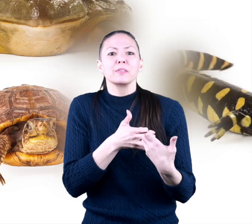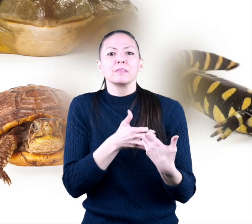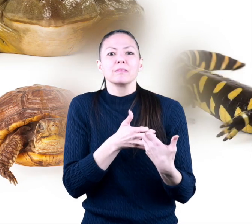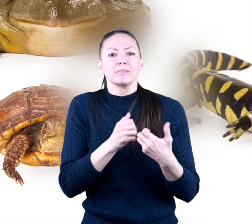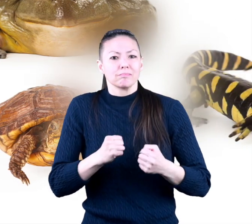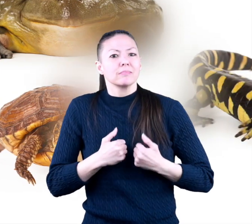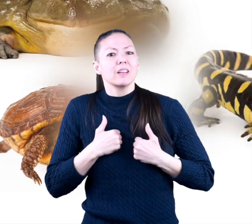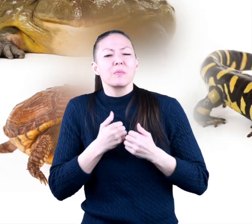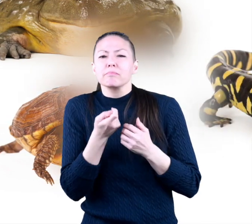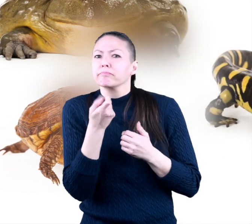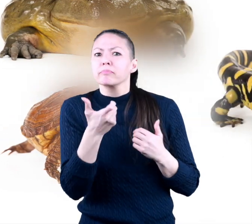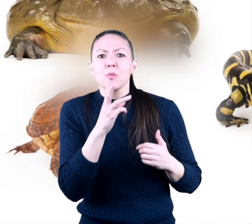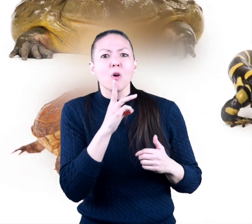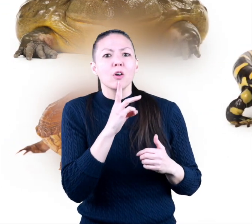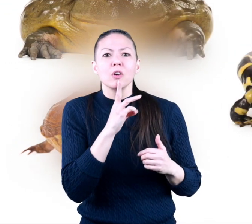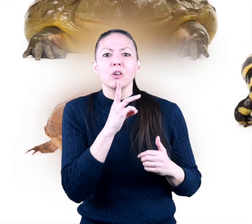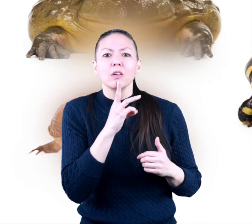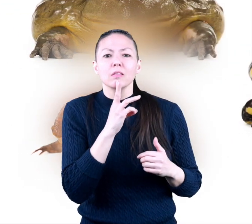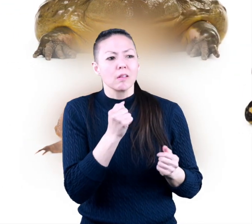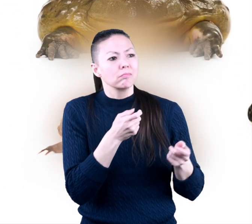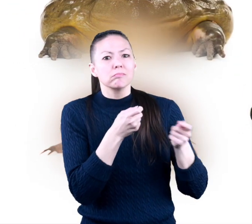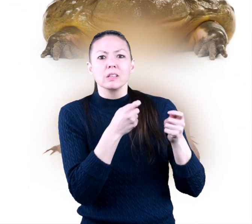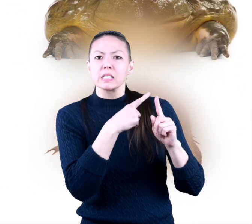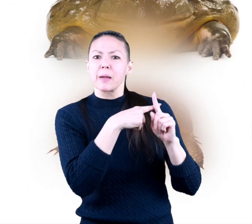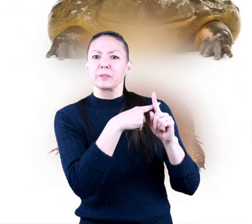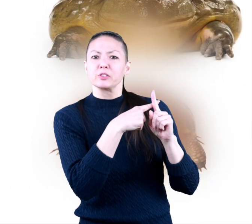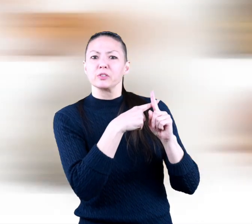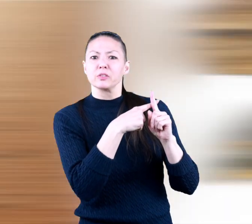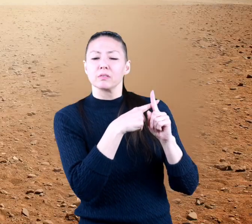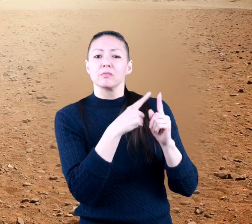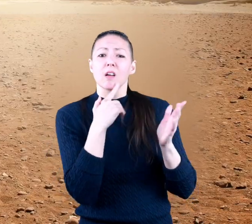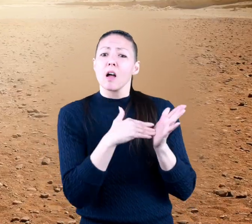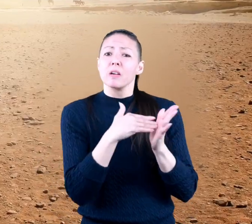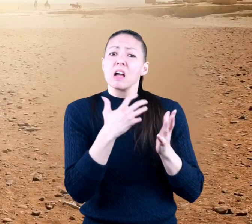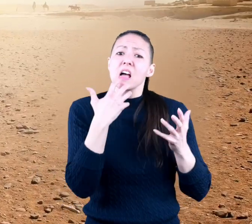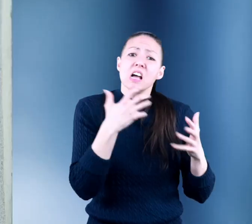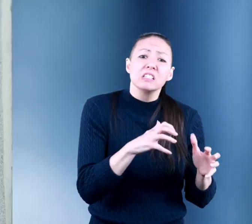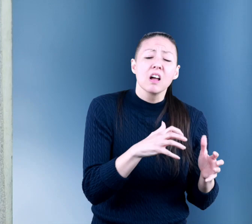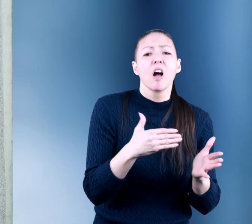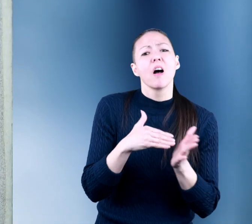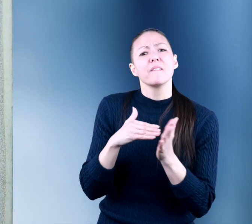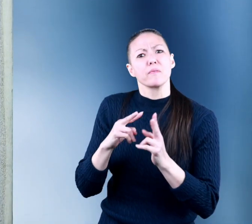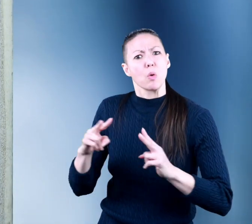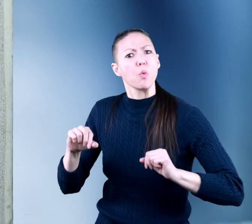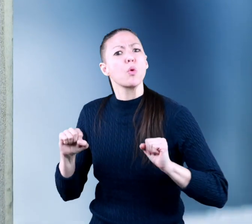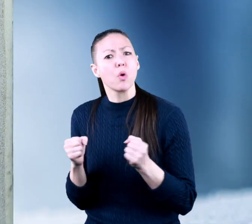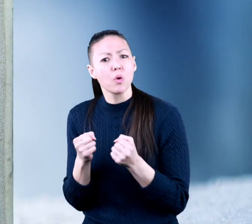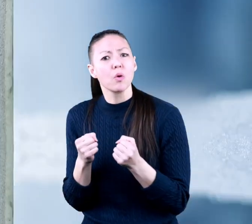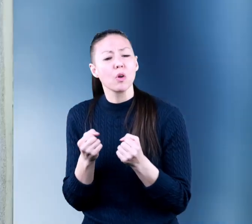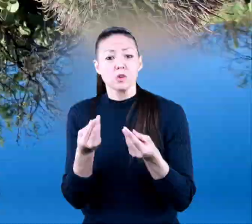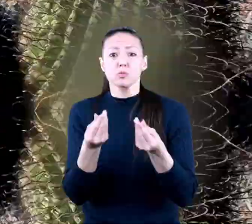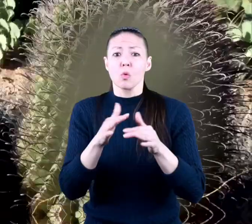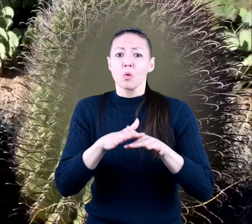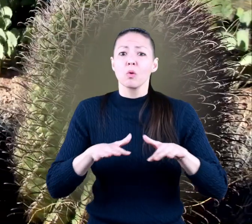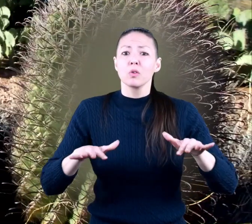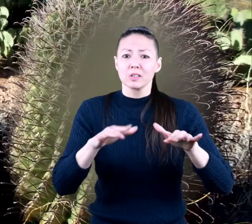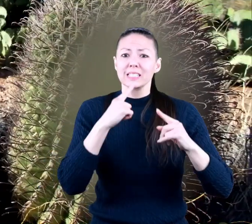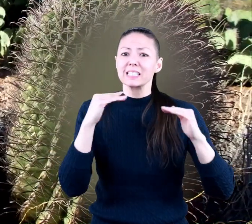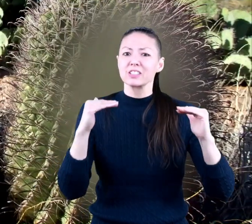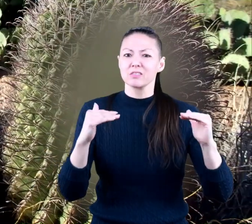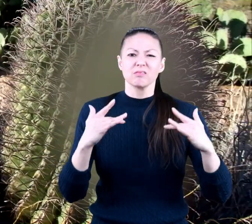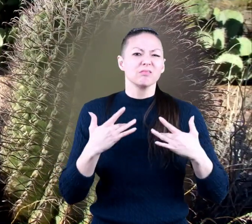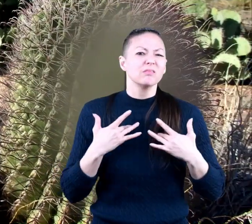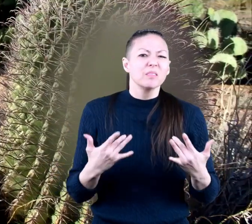to survive with very little water and to do well at temperatures that are often very hot or very cold. The soil